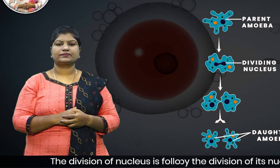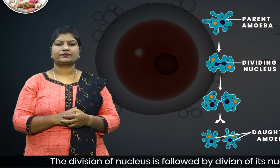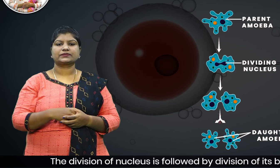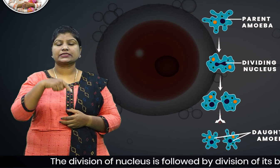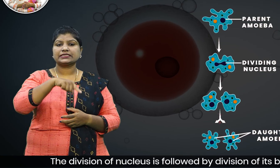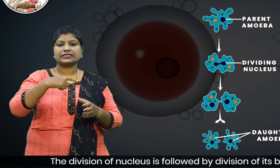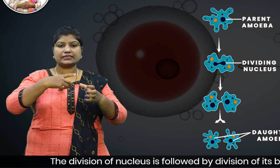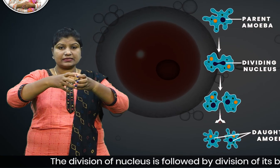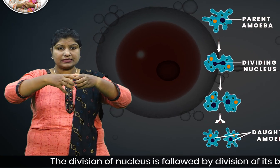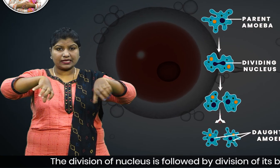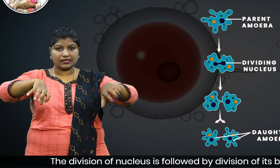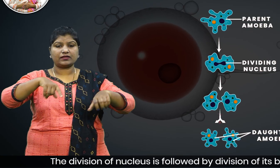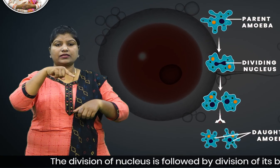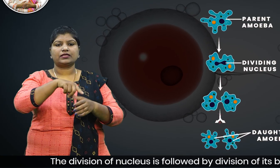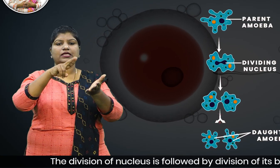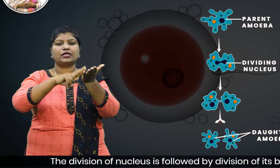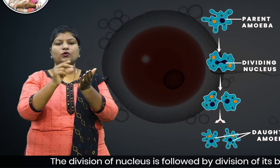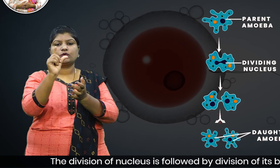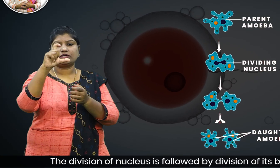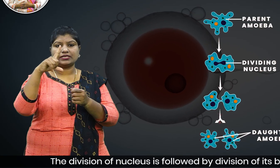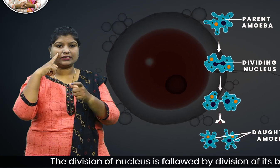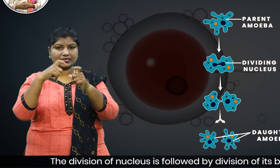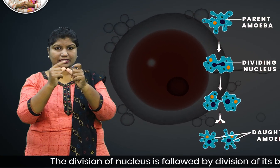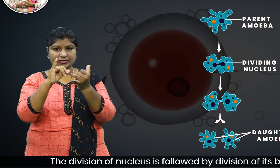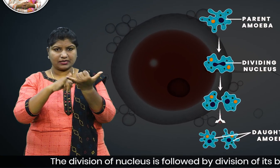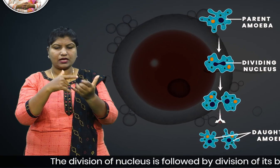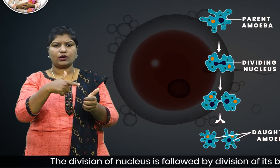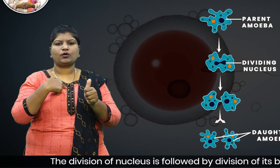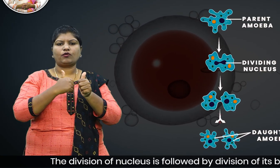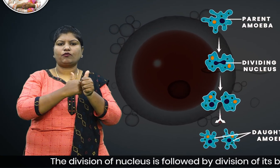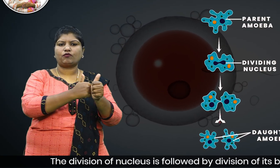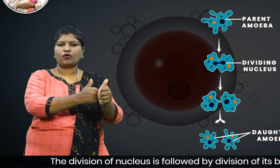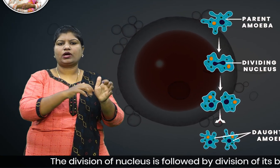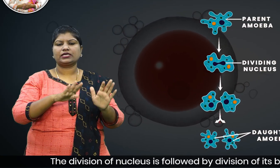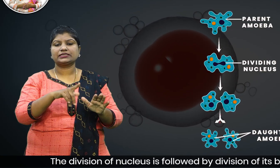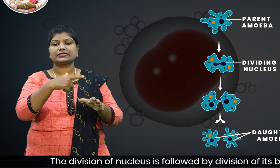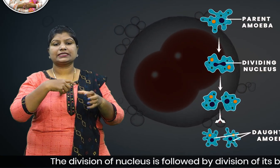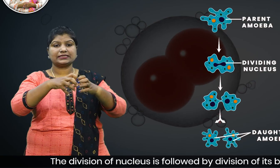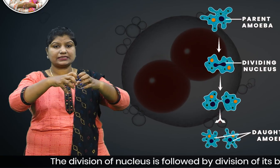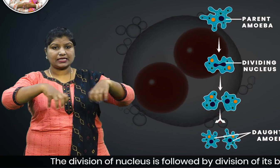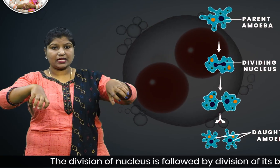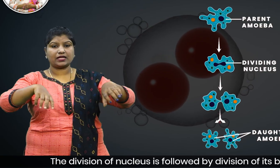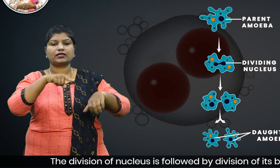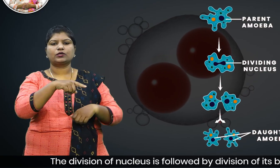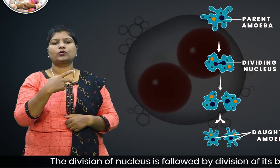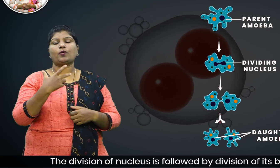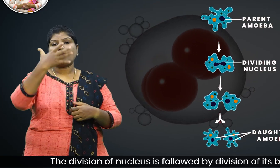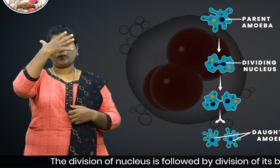The division of nucleus is followed by division of its body into